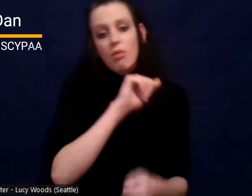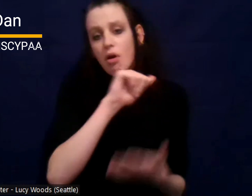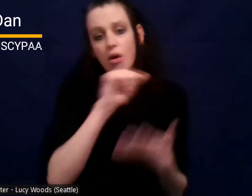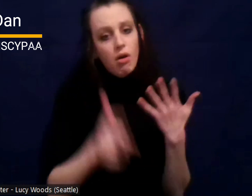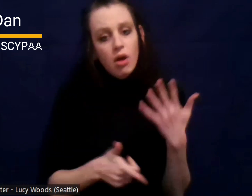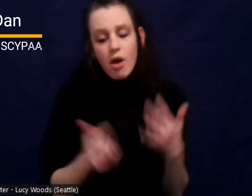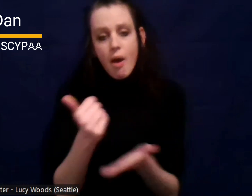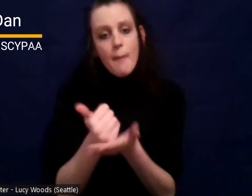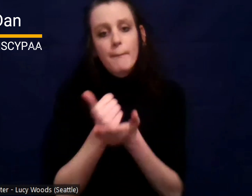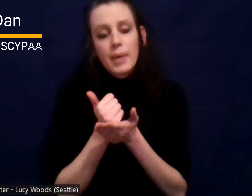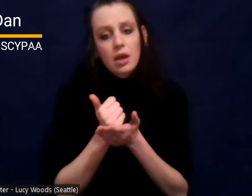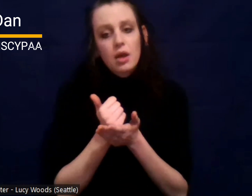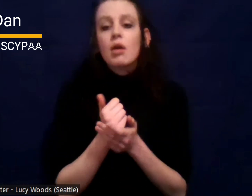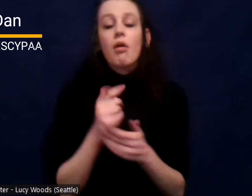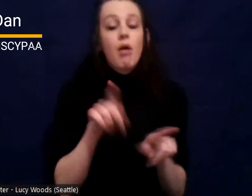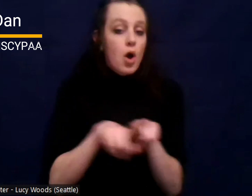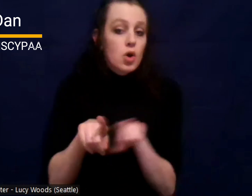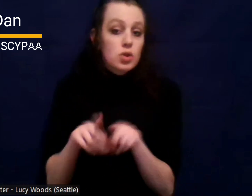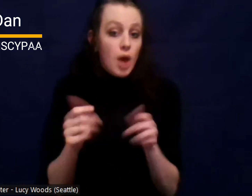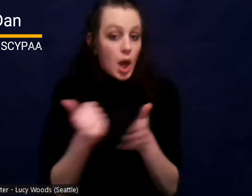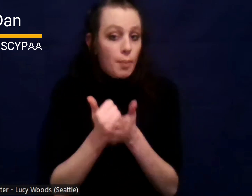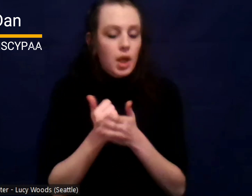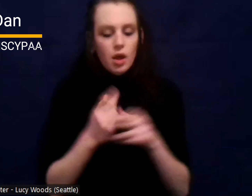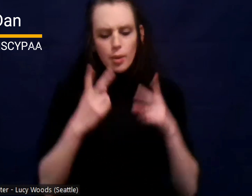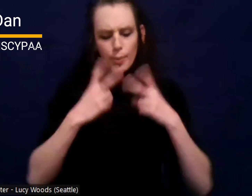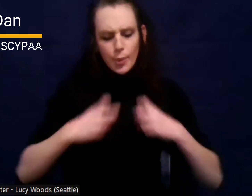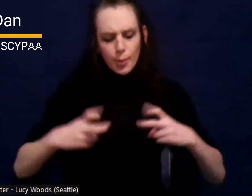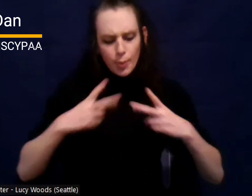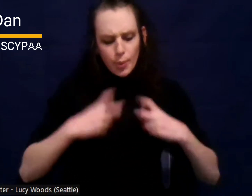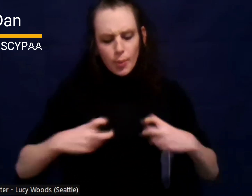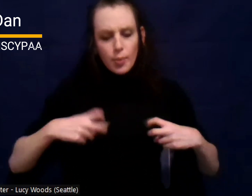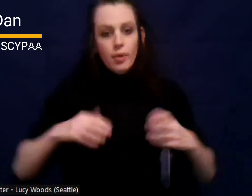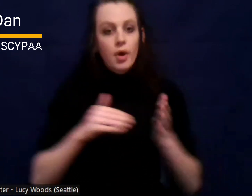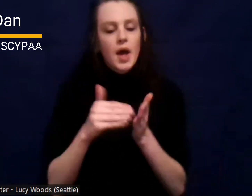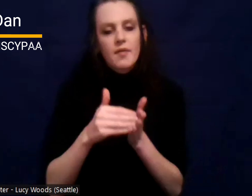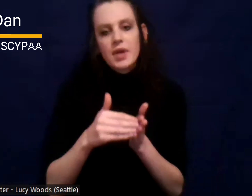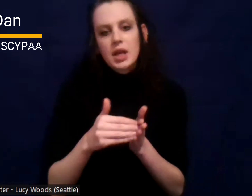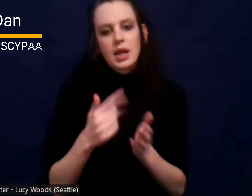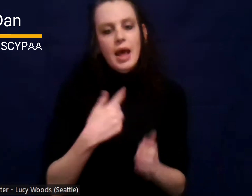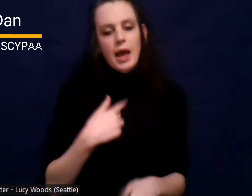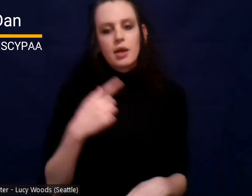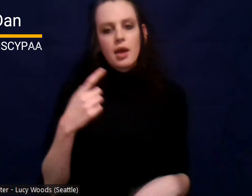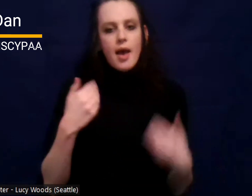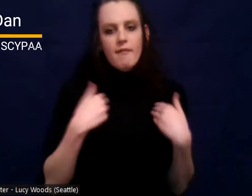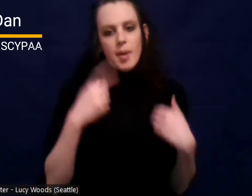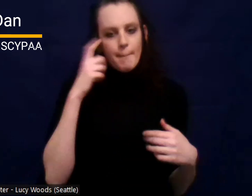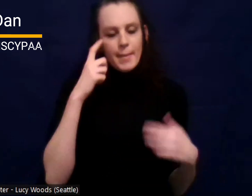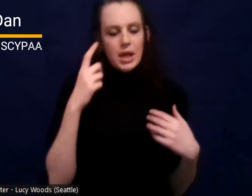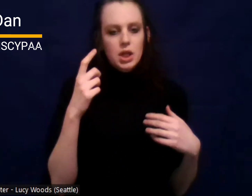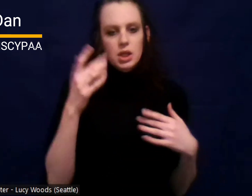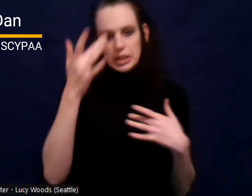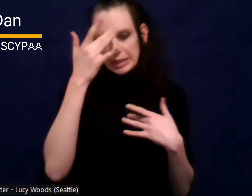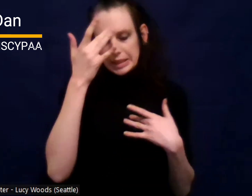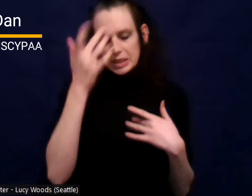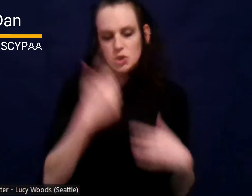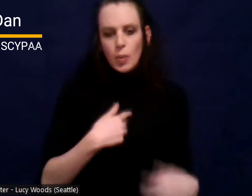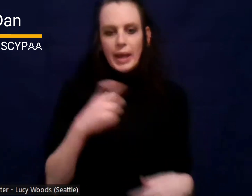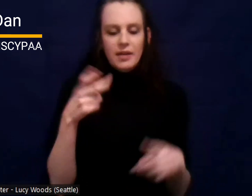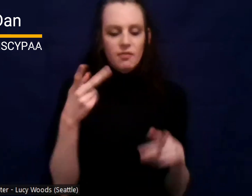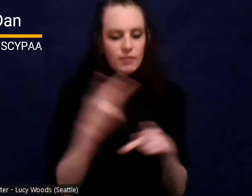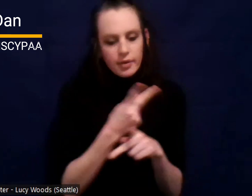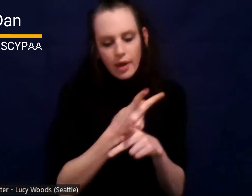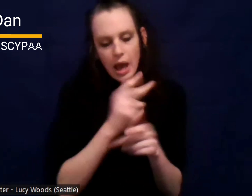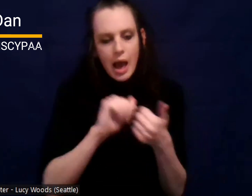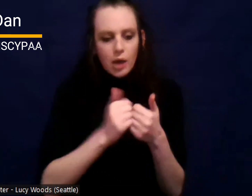constant inventory, because like I said, I am dually diagnosed, so I have to figure out what's going on to figure out what the solution is to get through